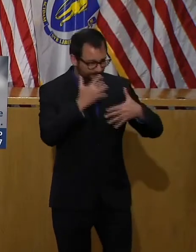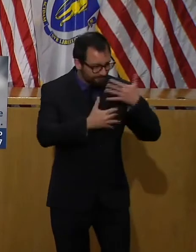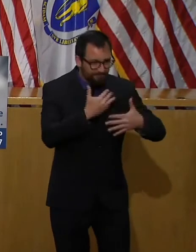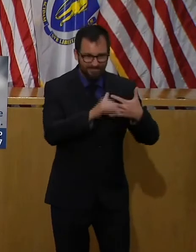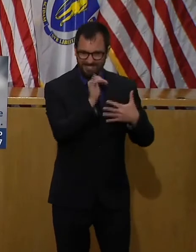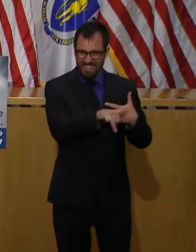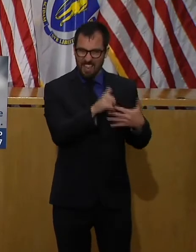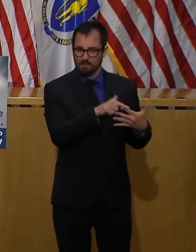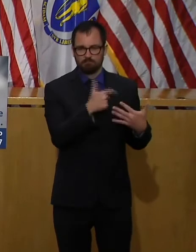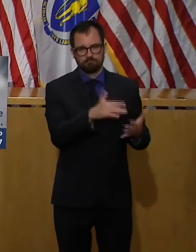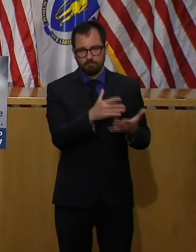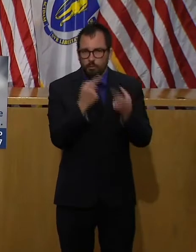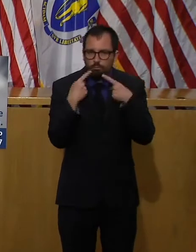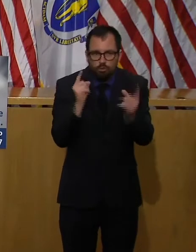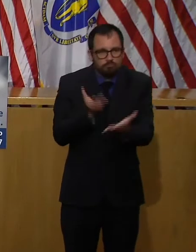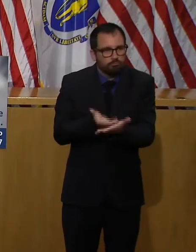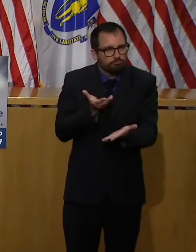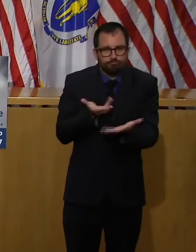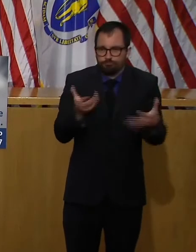contact tracing numbers.